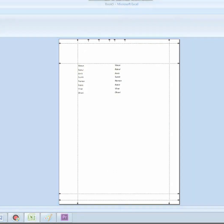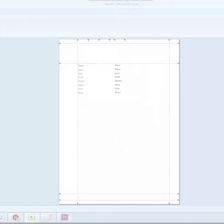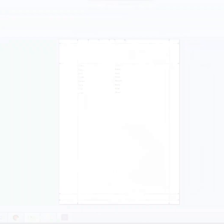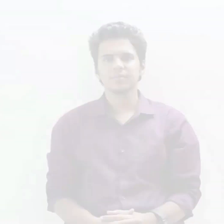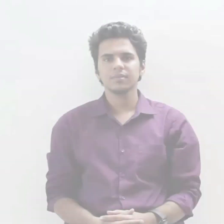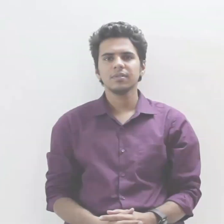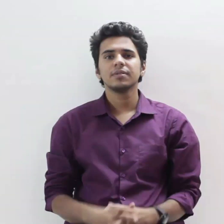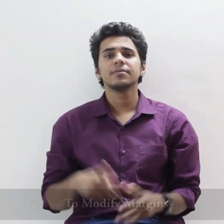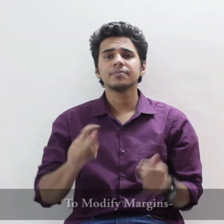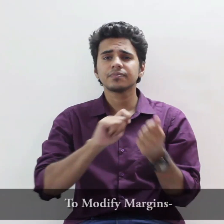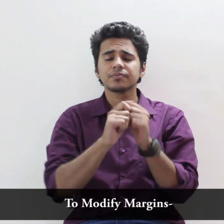To modify margins.